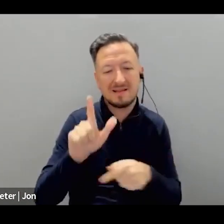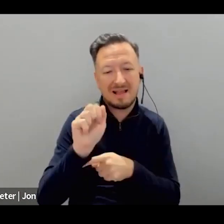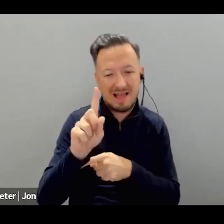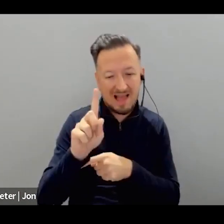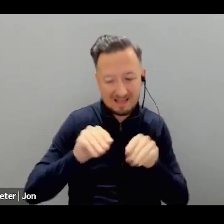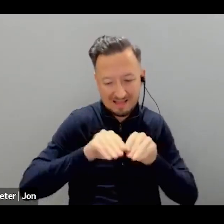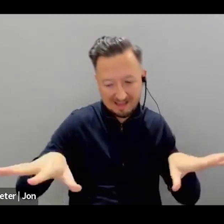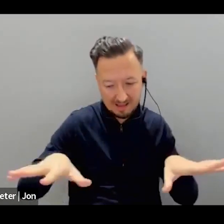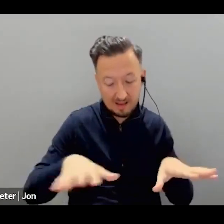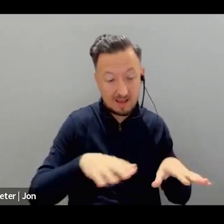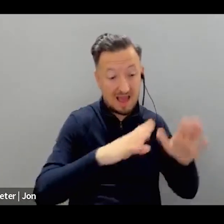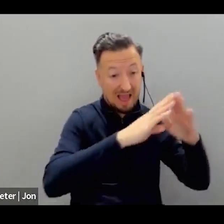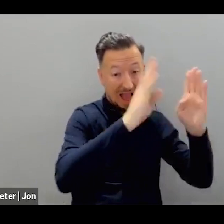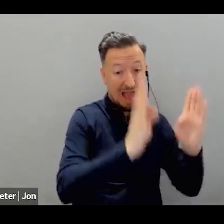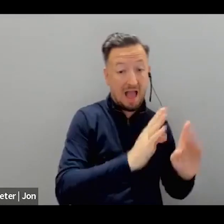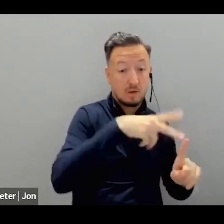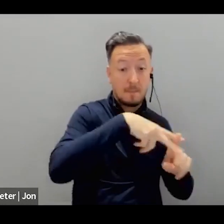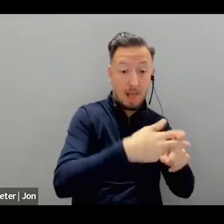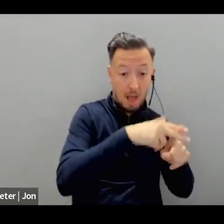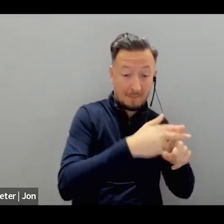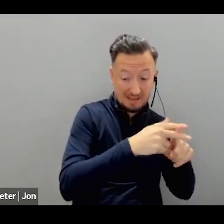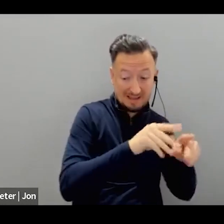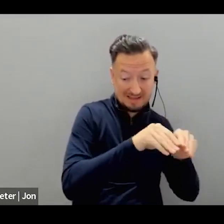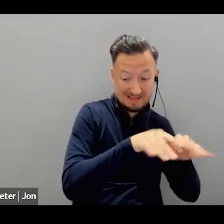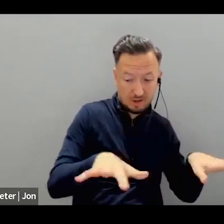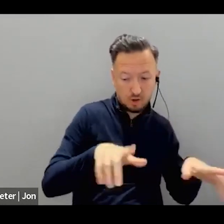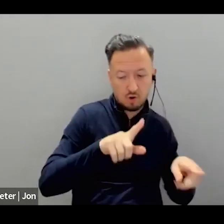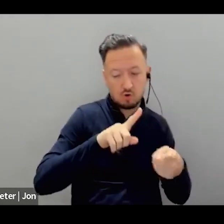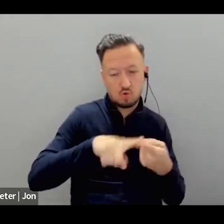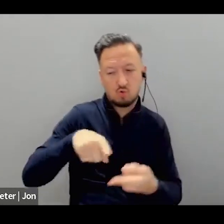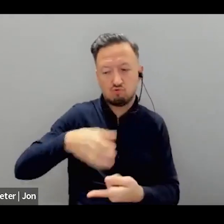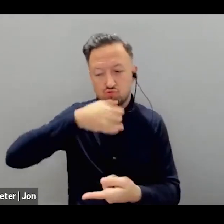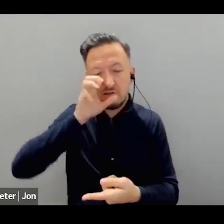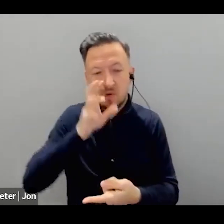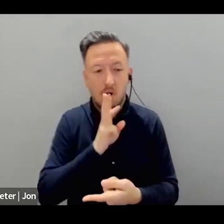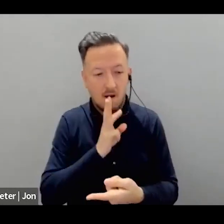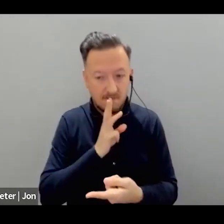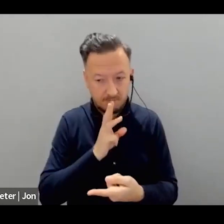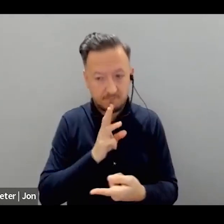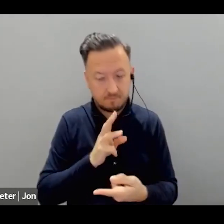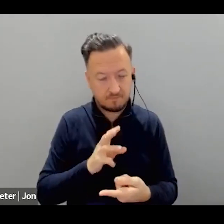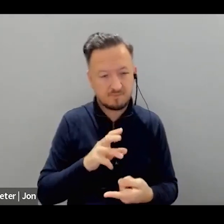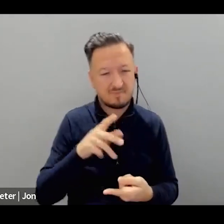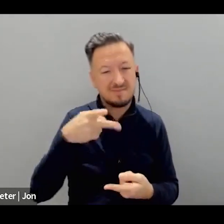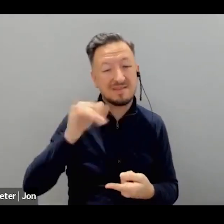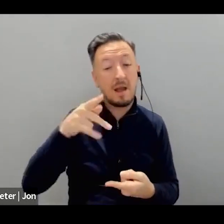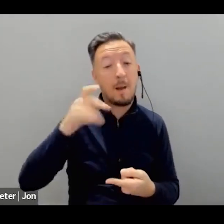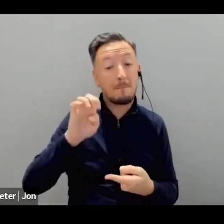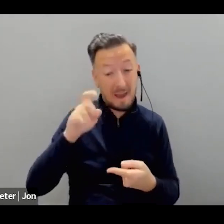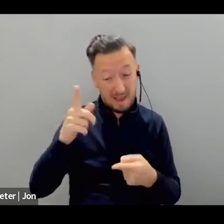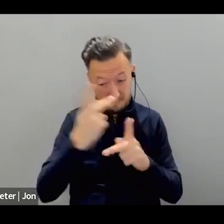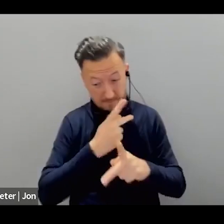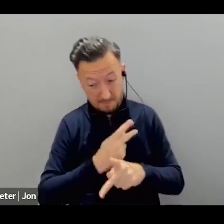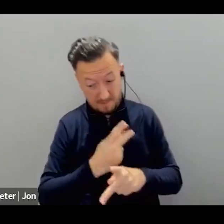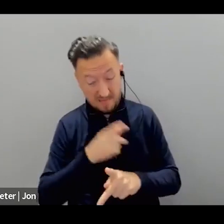from household plumbing and service line plumbing into drinking water. Due to the piping configuration at North